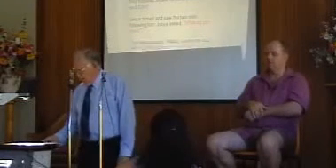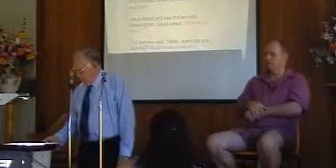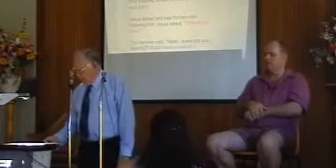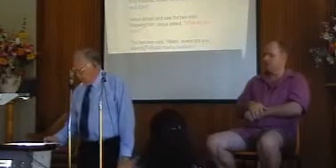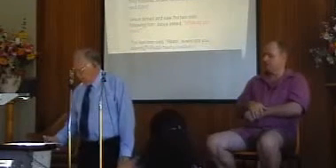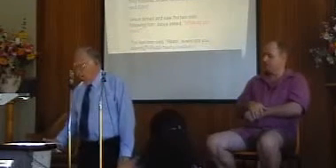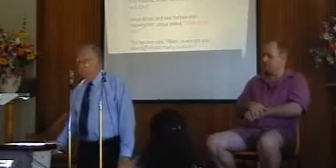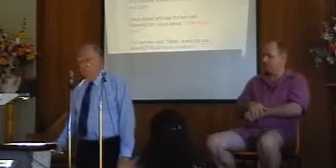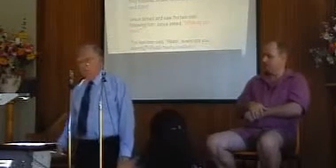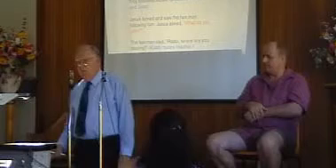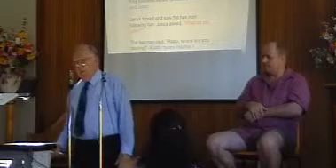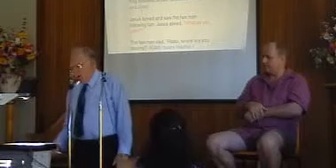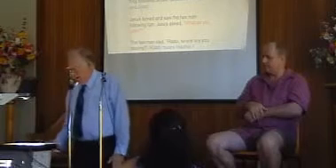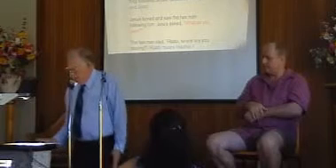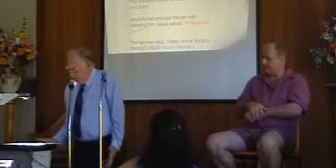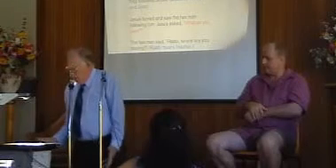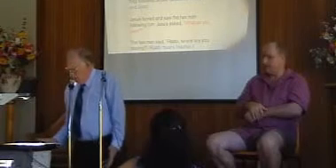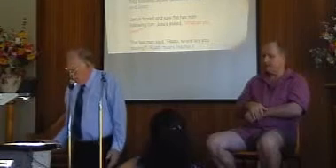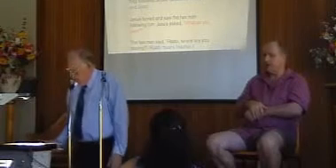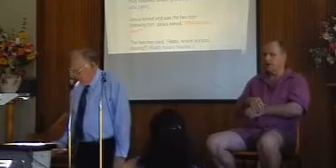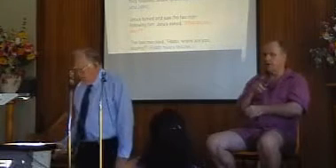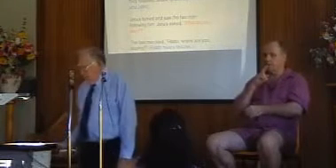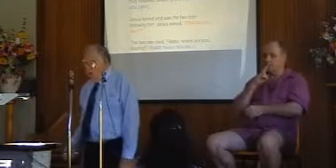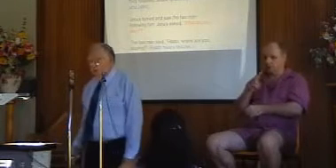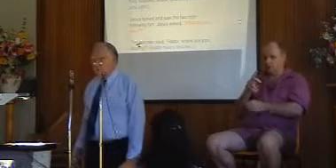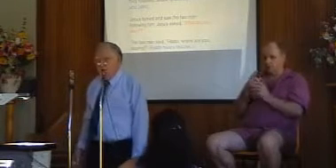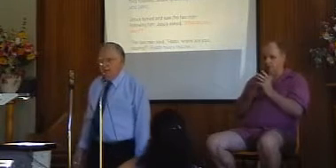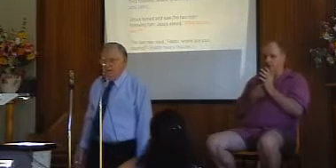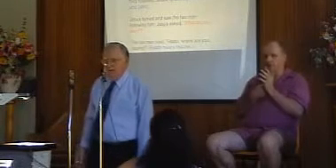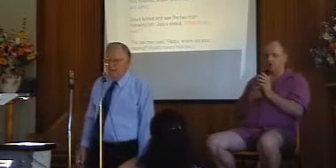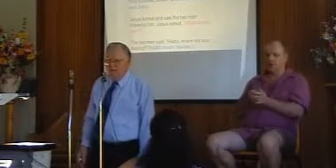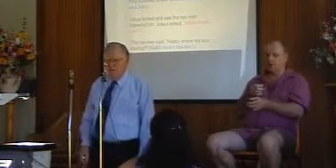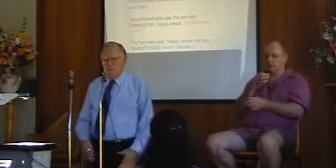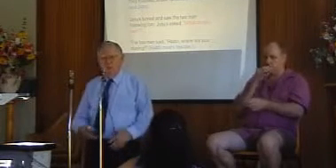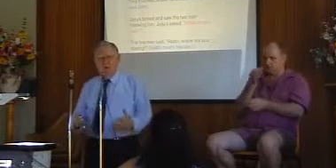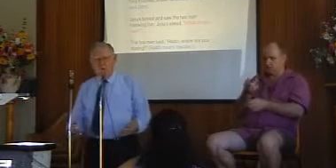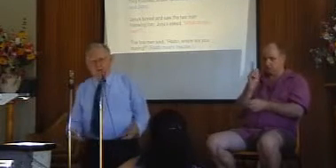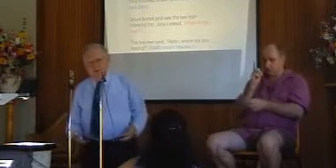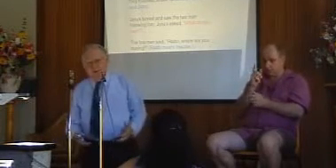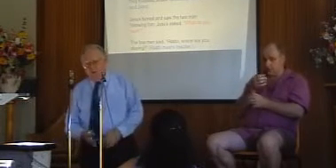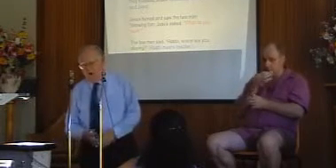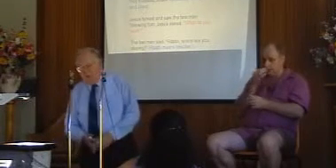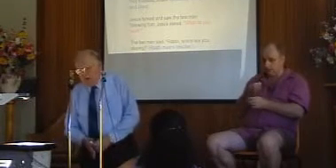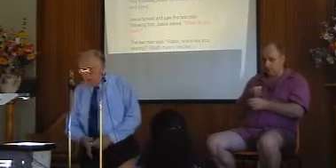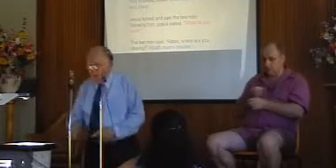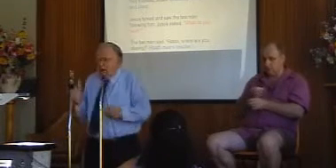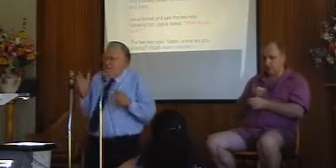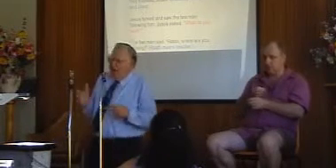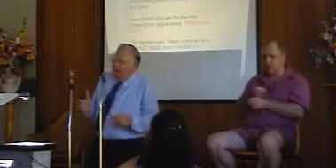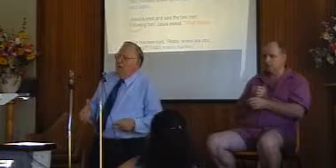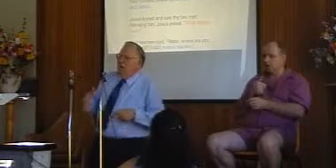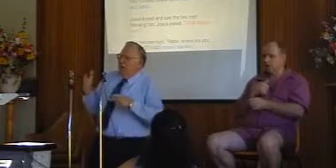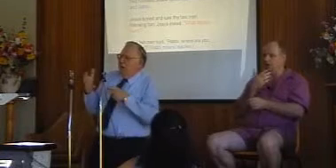Two men said, "Rabbi, teacher, where is Shane? in a very polite way, and say, look, I really want